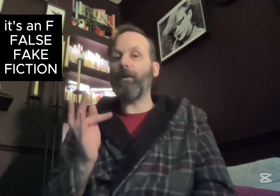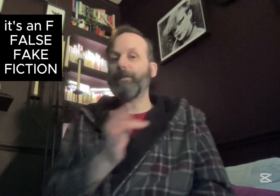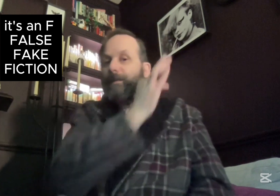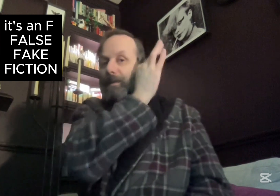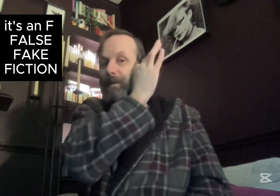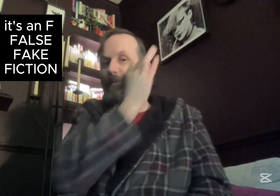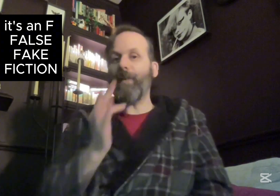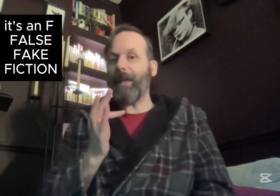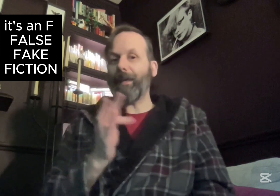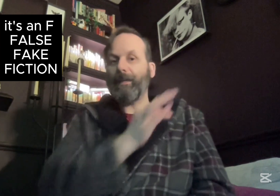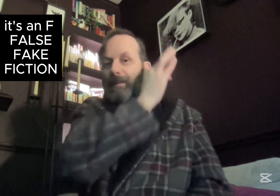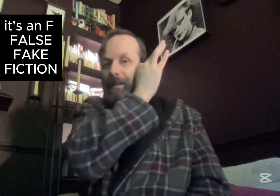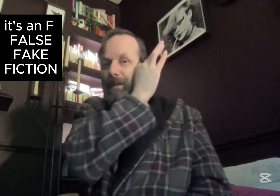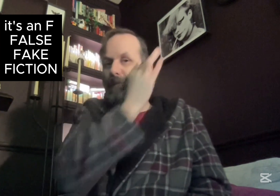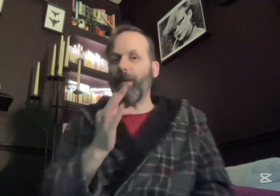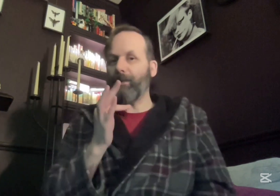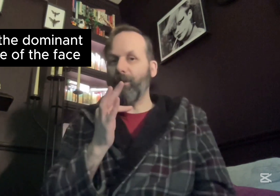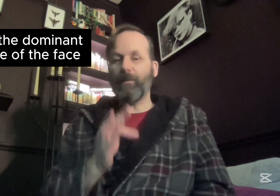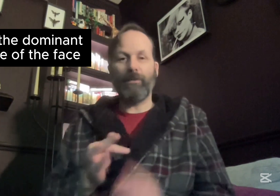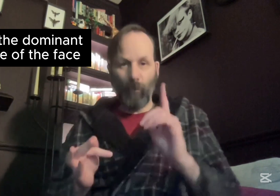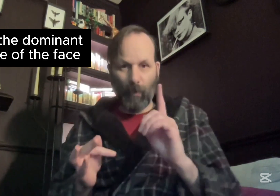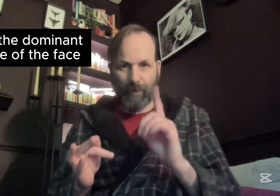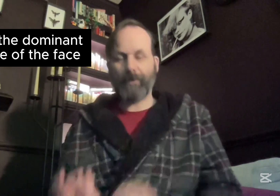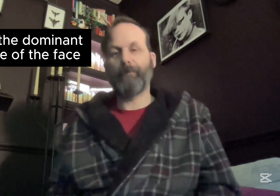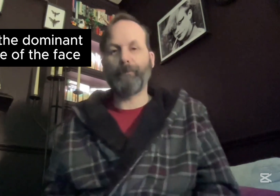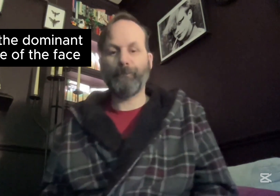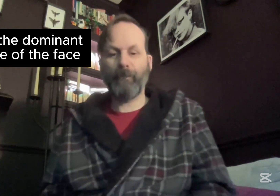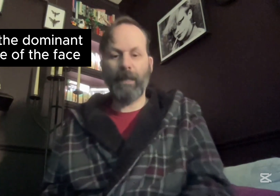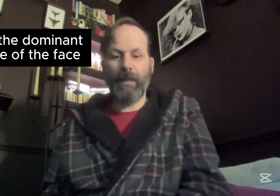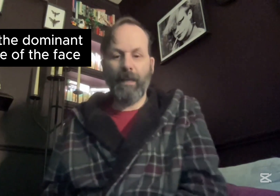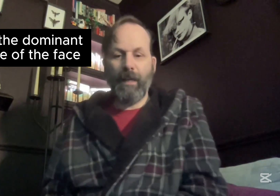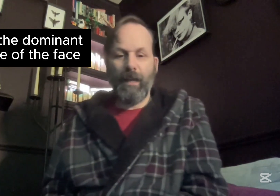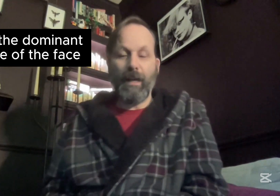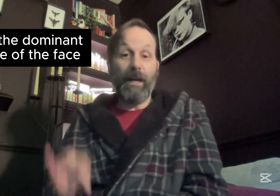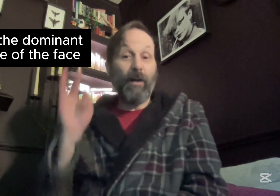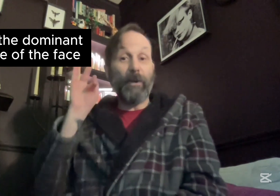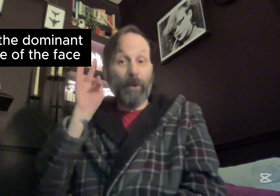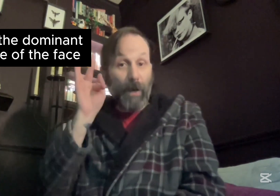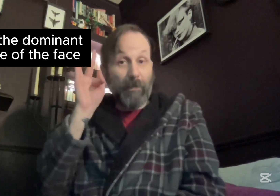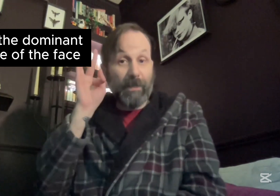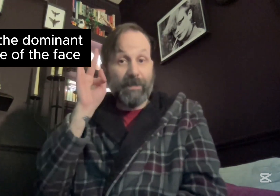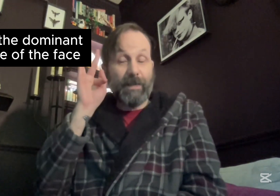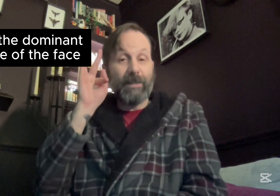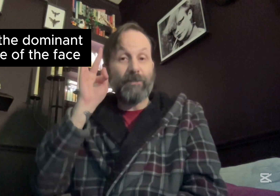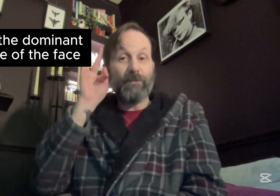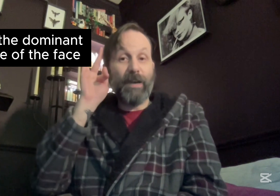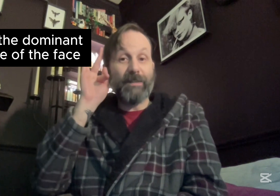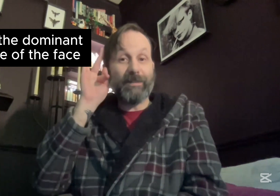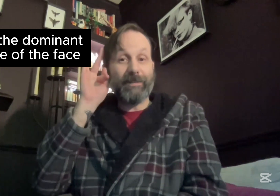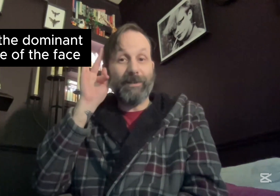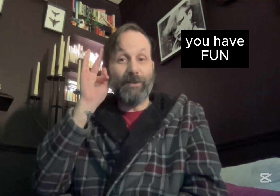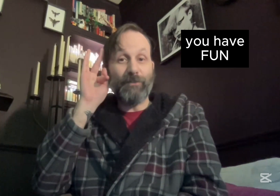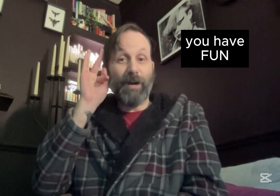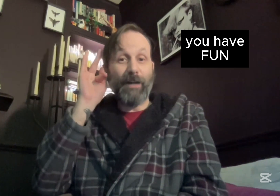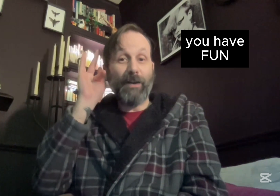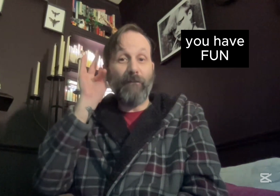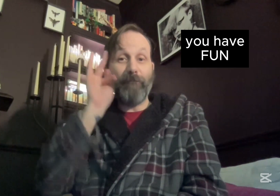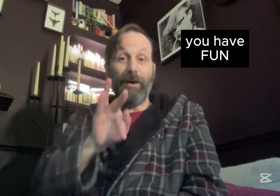false, fake, fiction, once. On the dominant side of the face, you've got